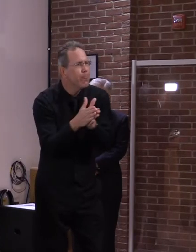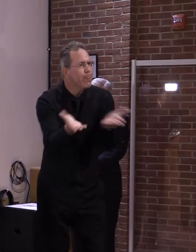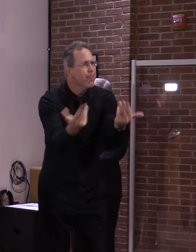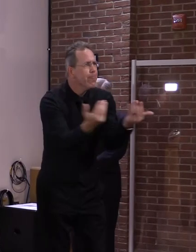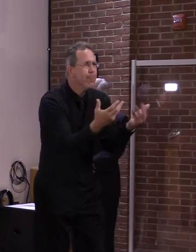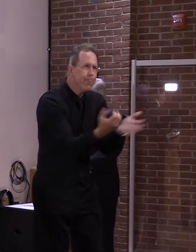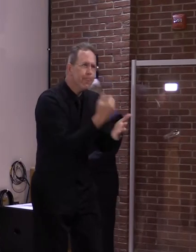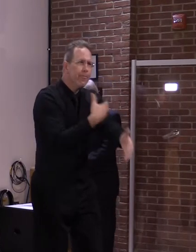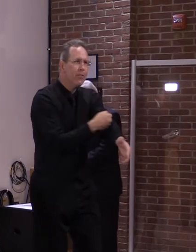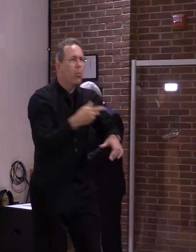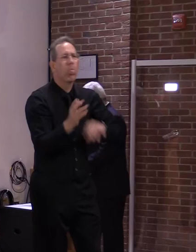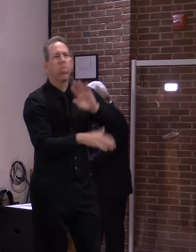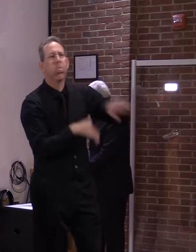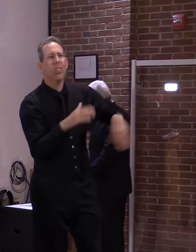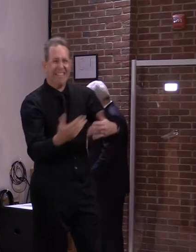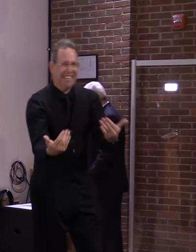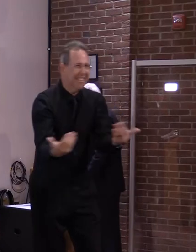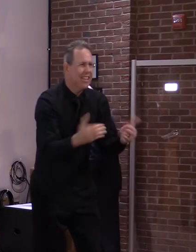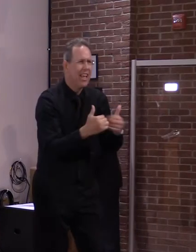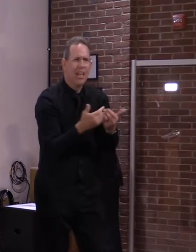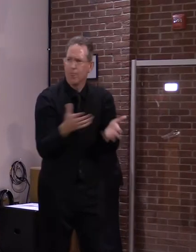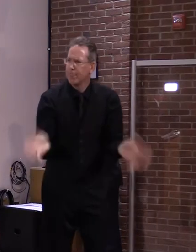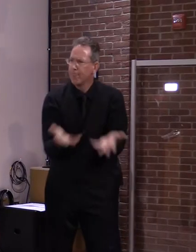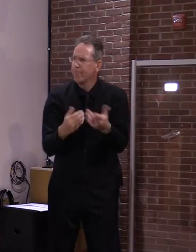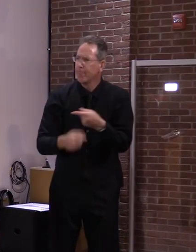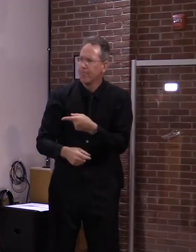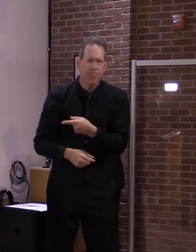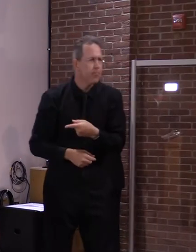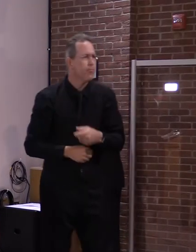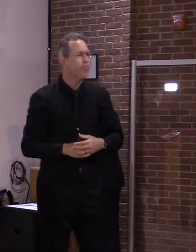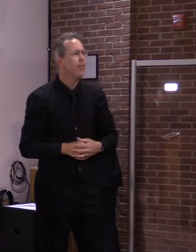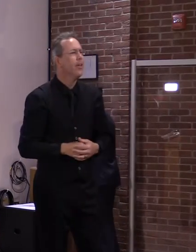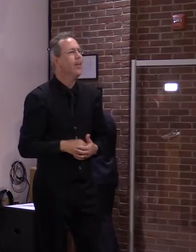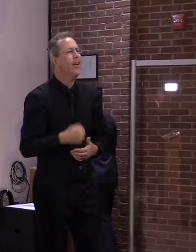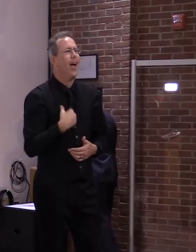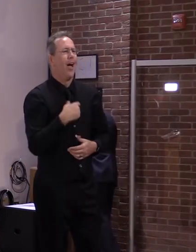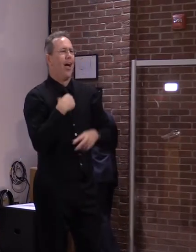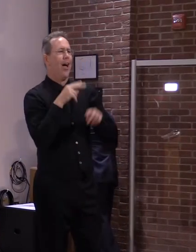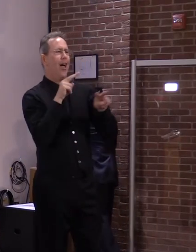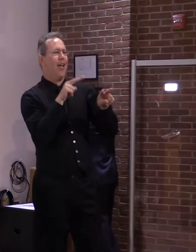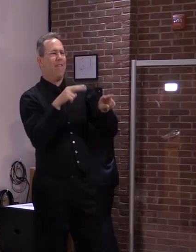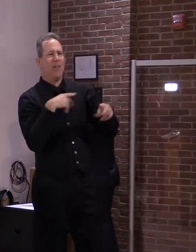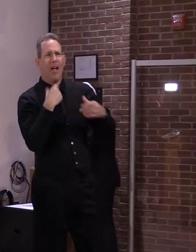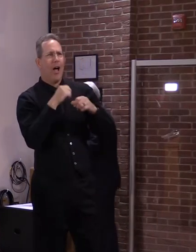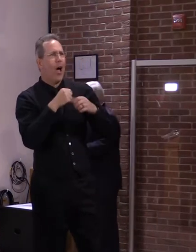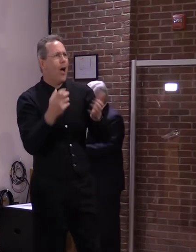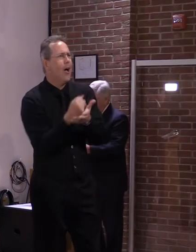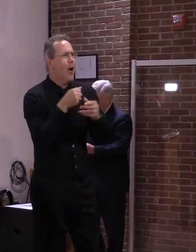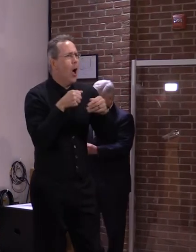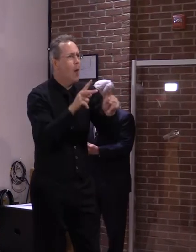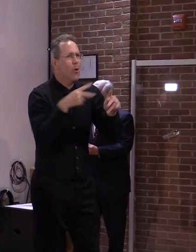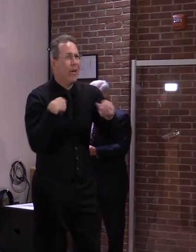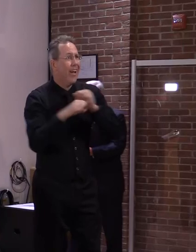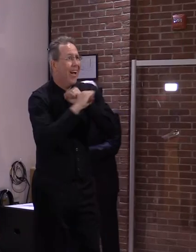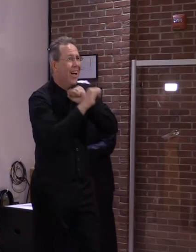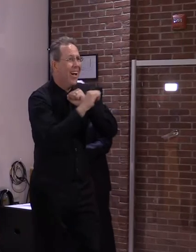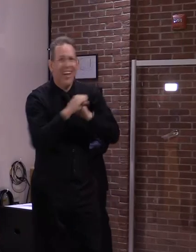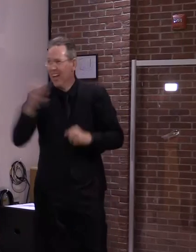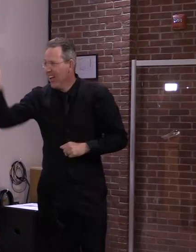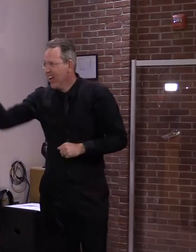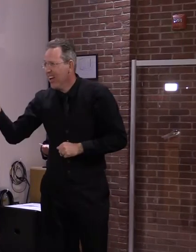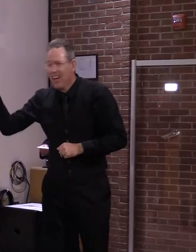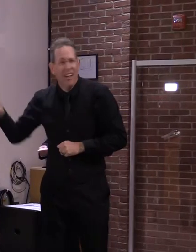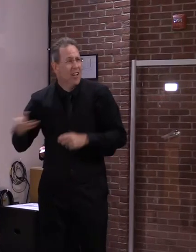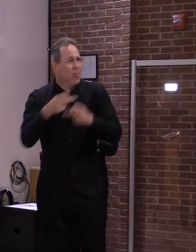looking for every opportunity. As I think I mentioned the other day, we're going to have some at state parks, for